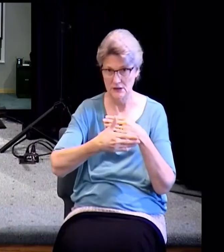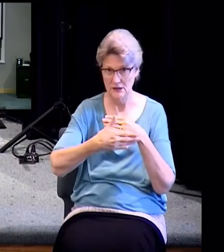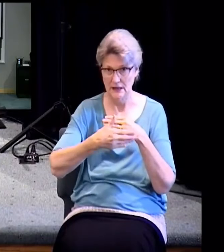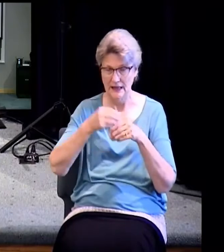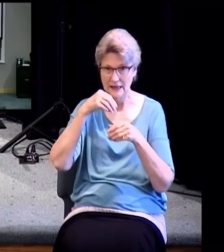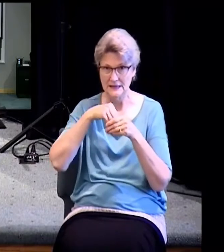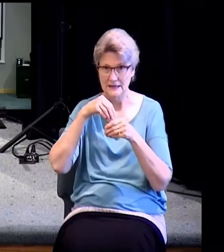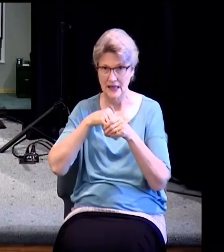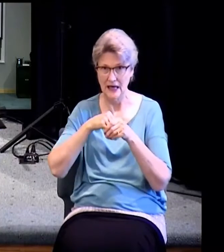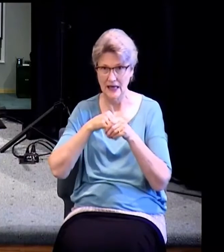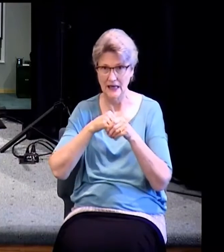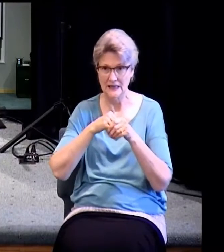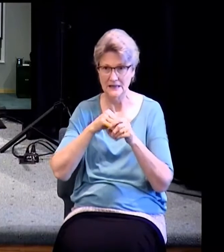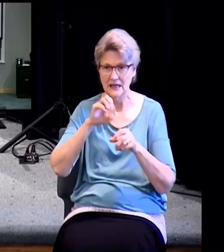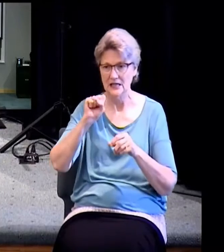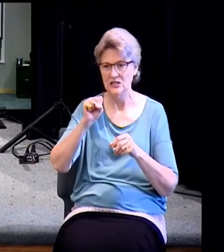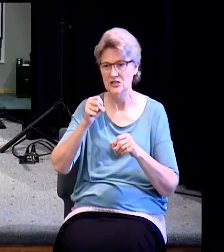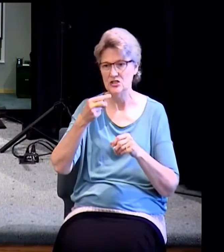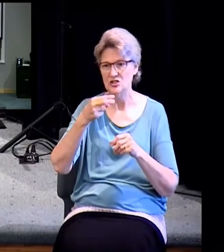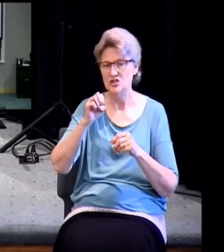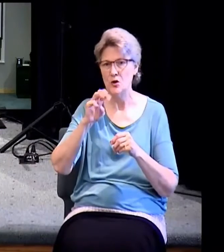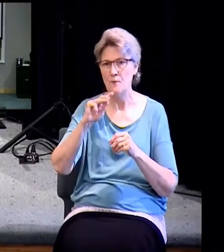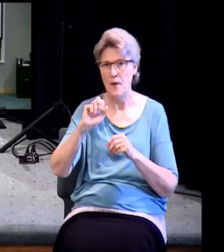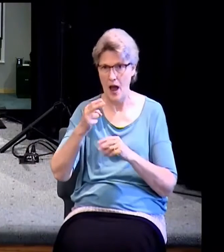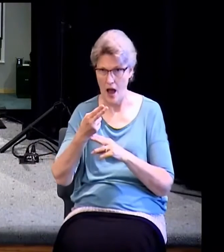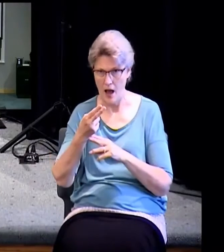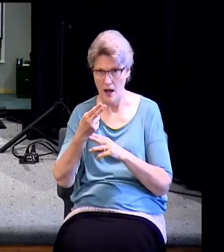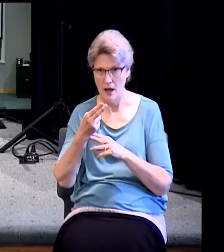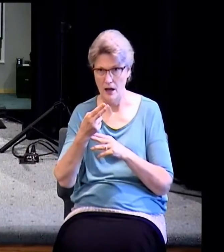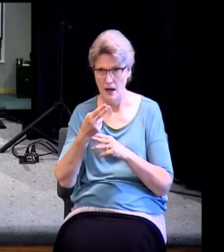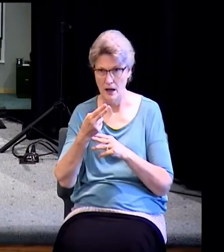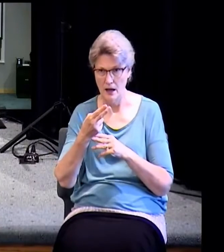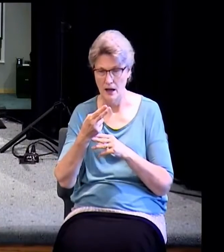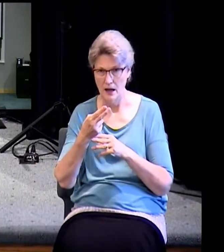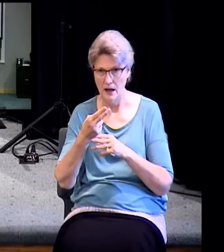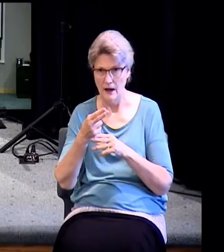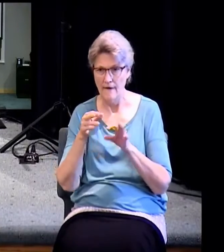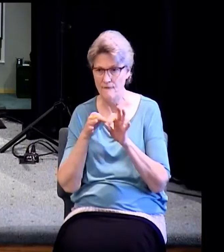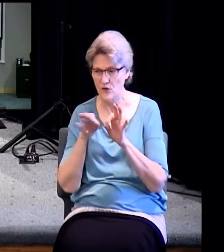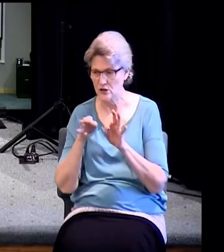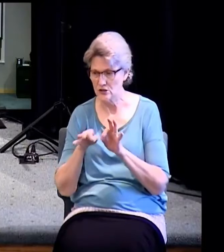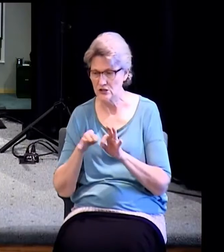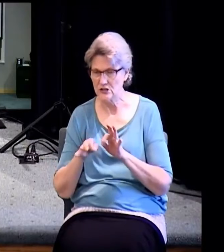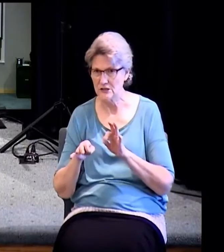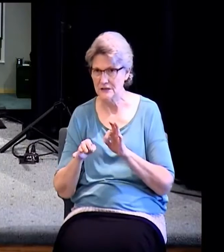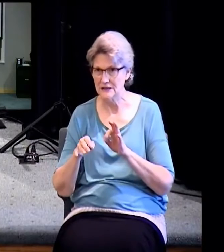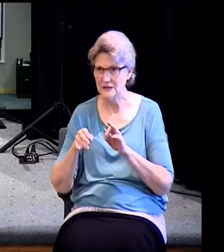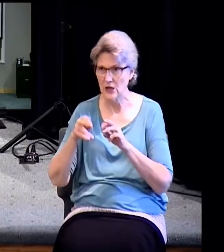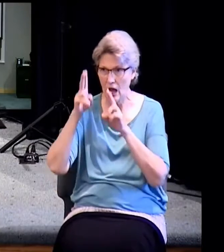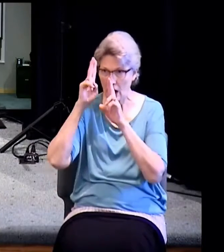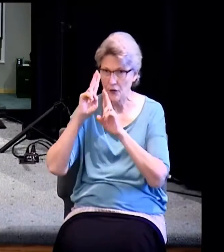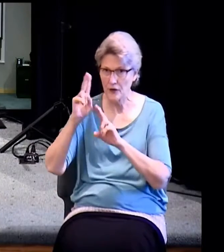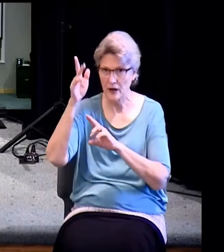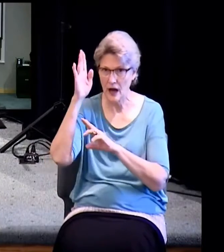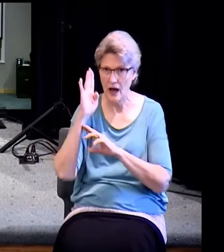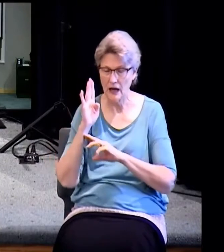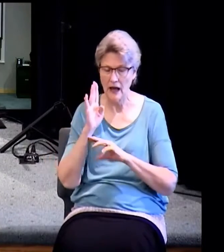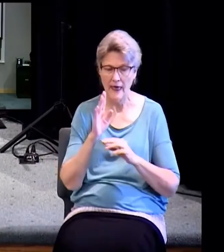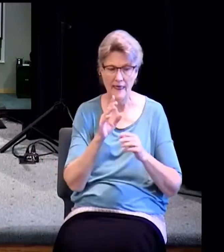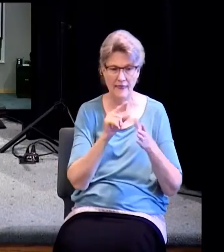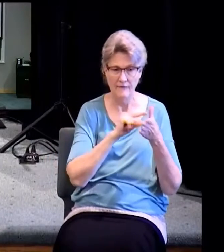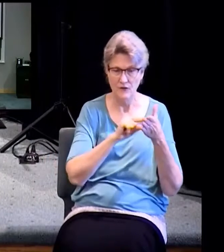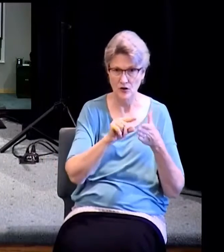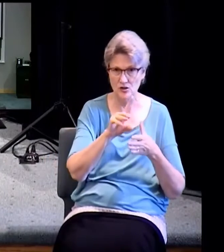Inside it is the Shema, which has the letter Sheen. It has the scripture Deuteronomy